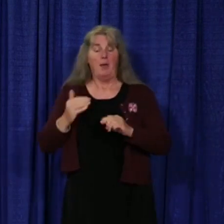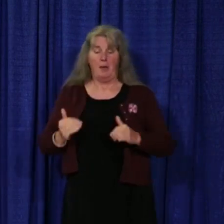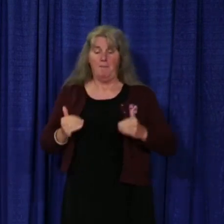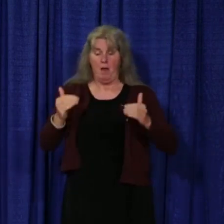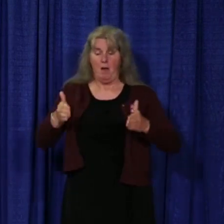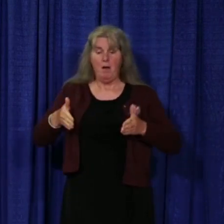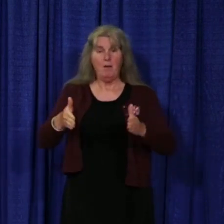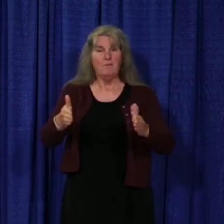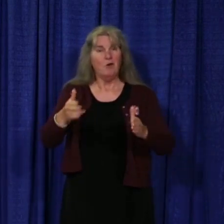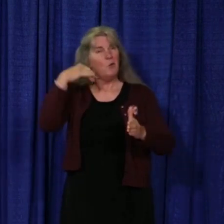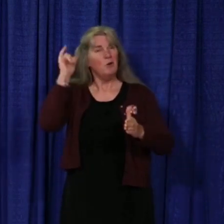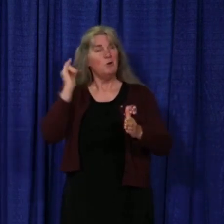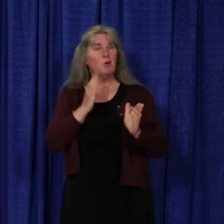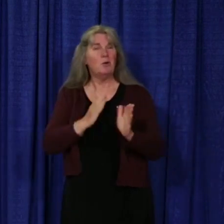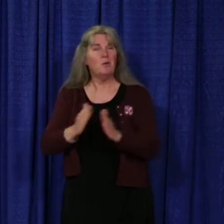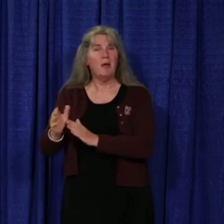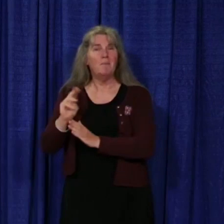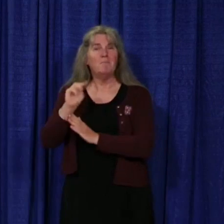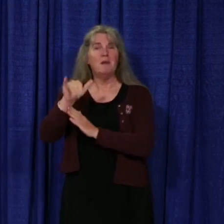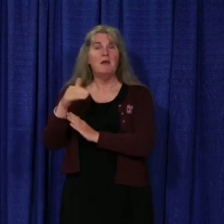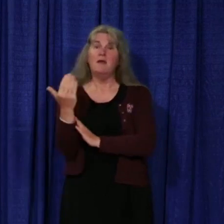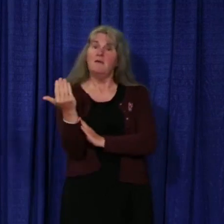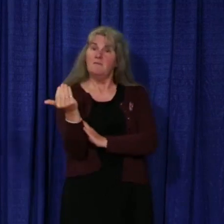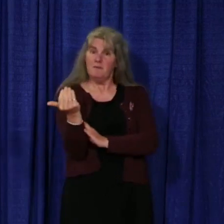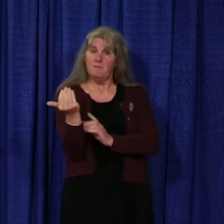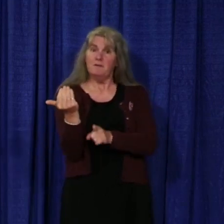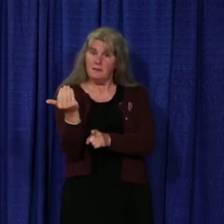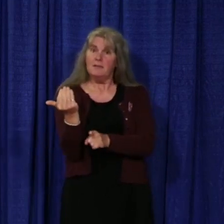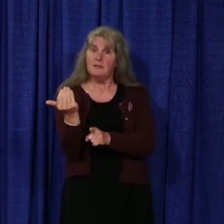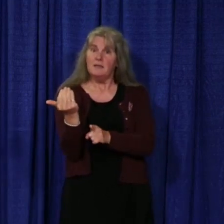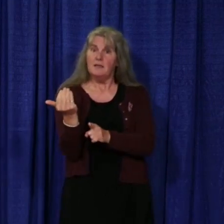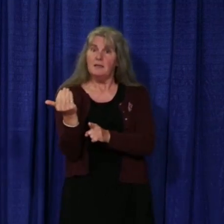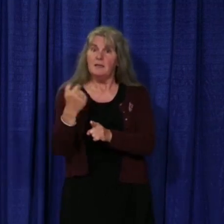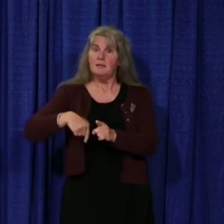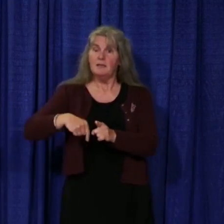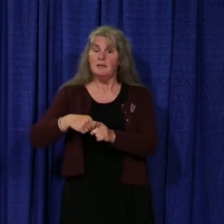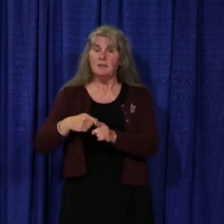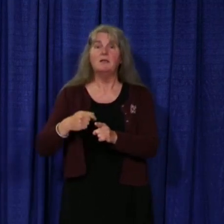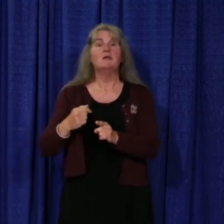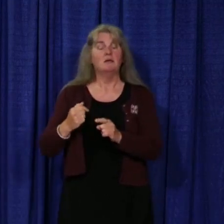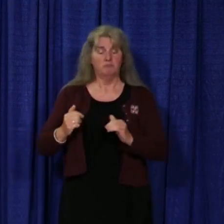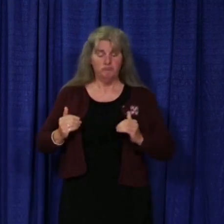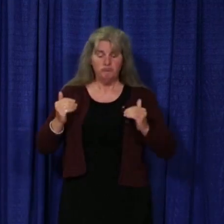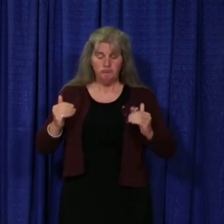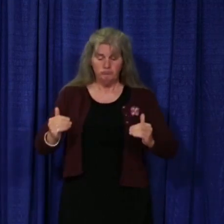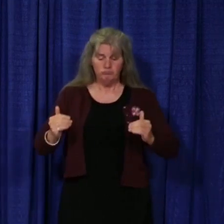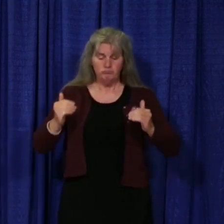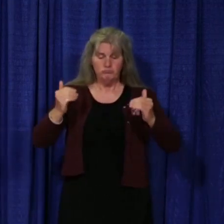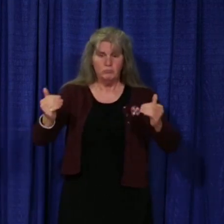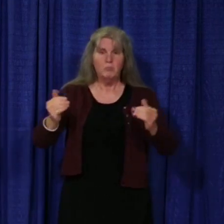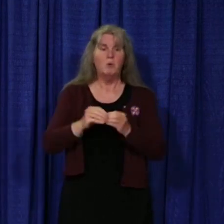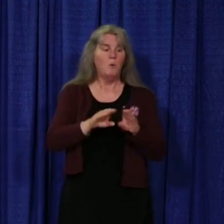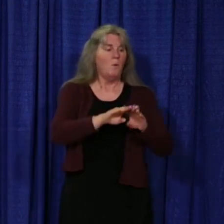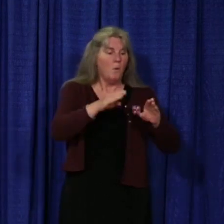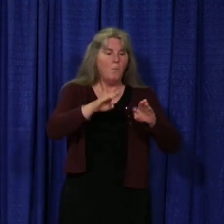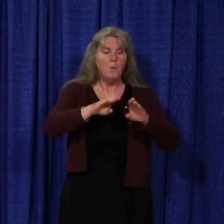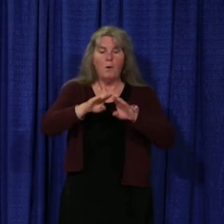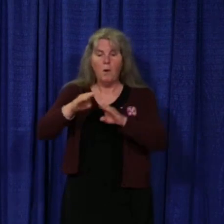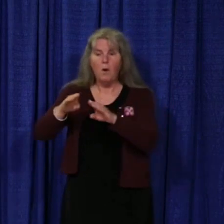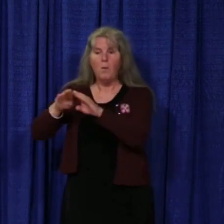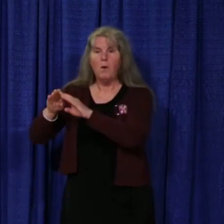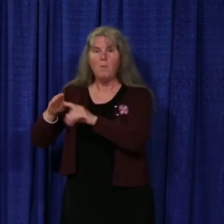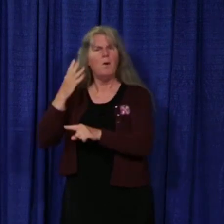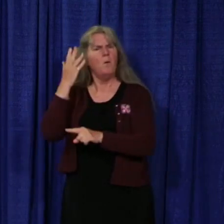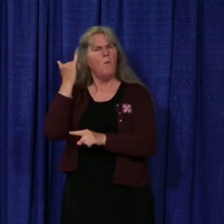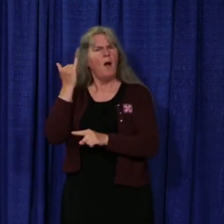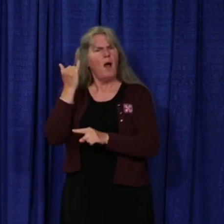Forward plan on May the 15th, we have made gradual steps to lift restrictions, only possible